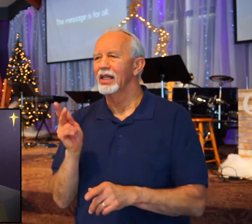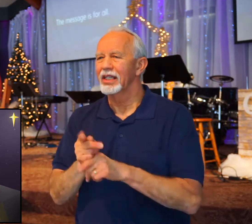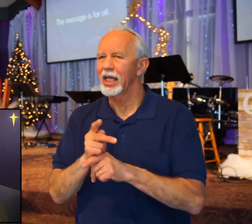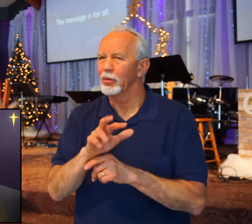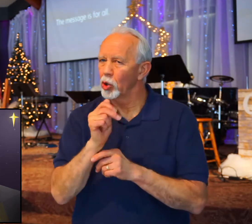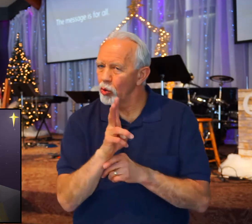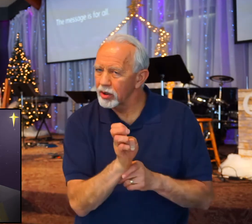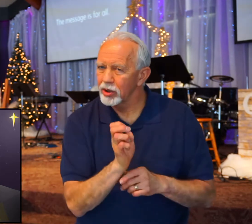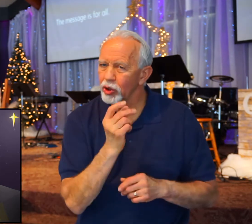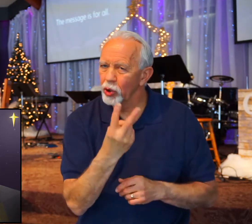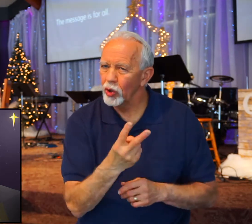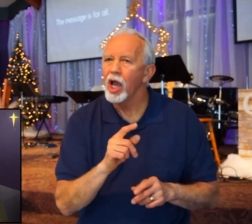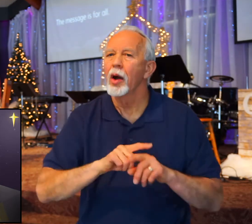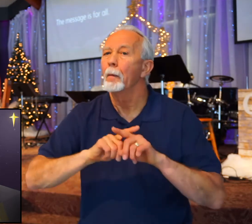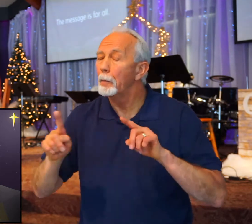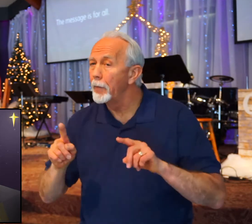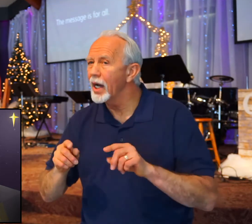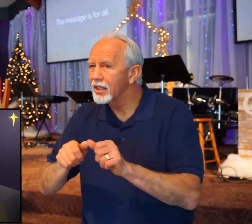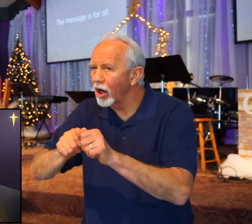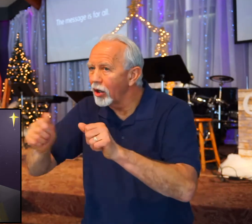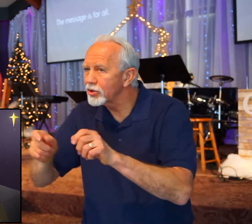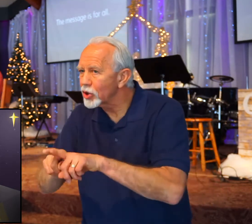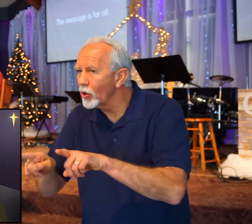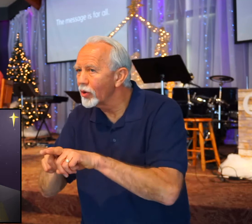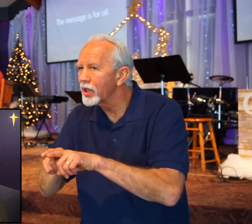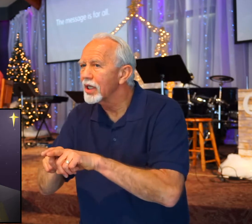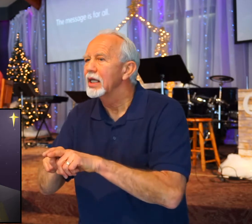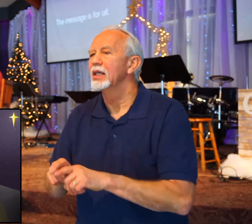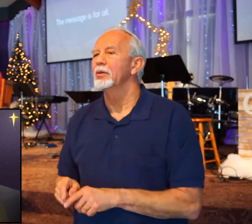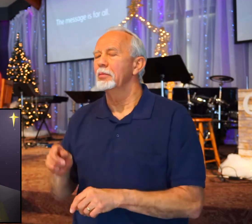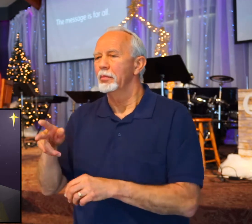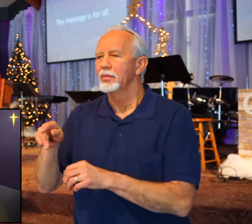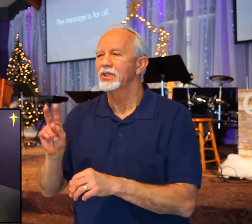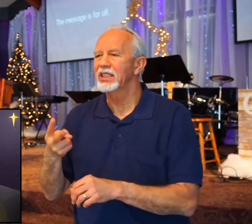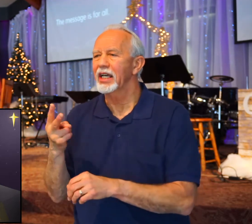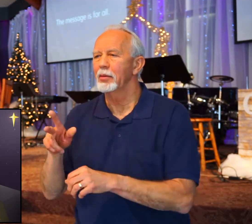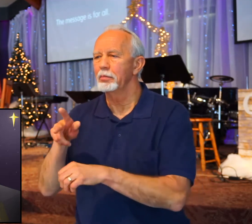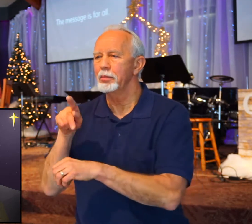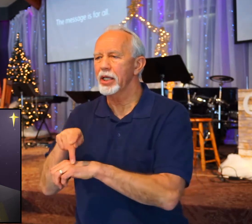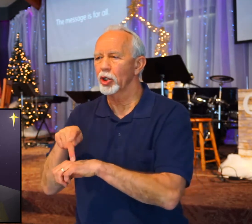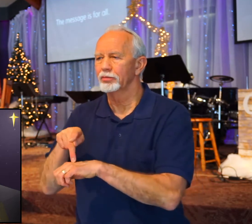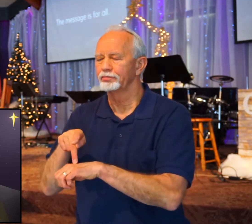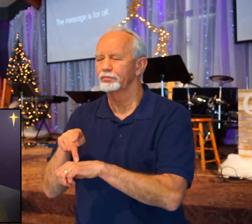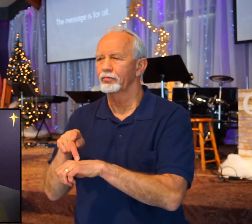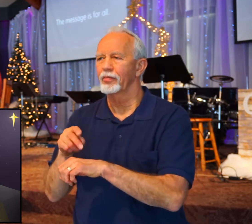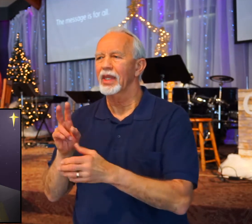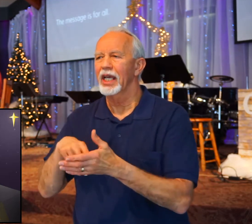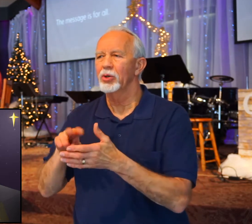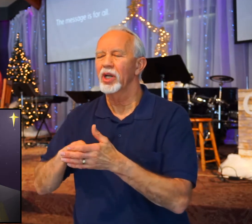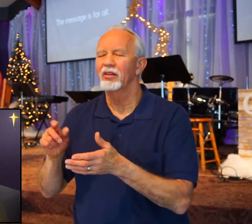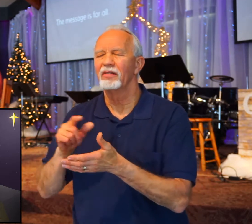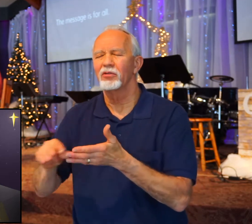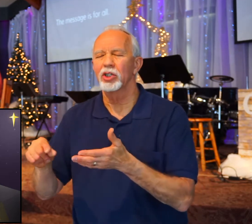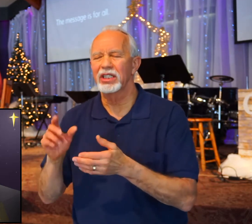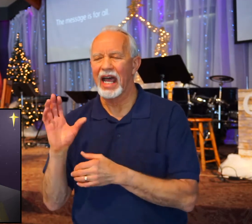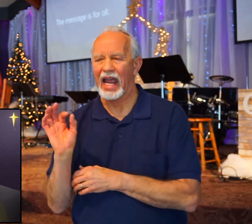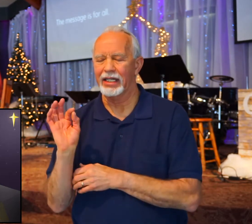2. But turn to 2 Peter chapter 3 with me. And we're going to read verse